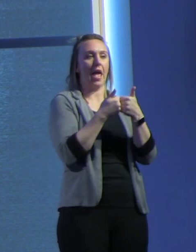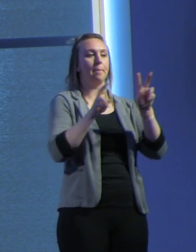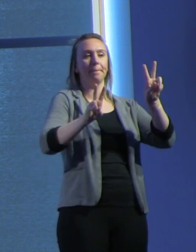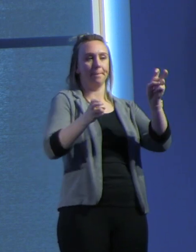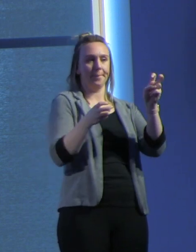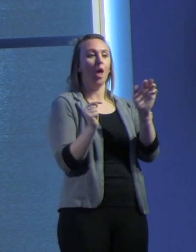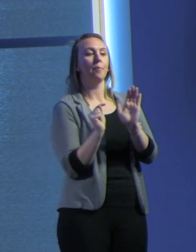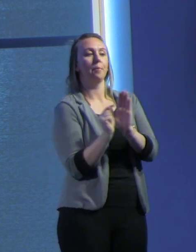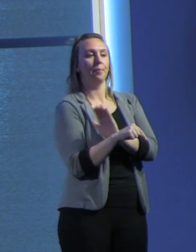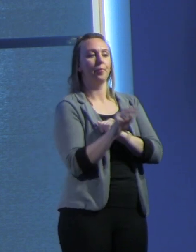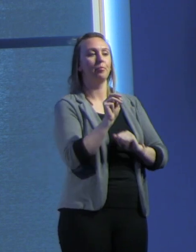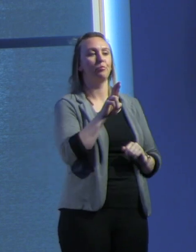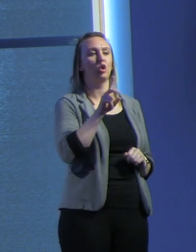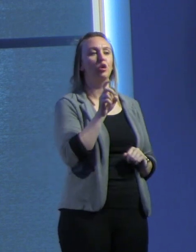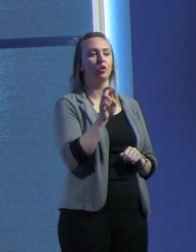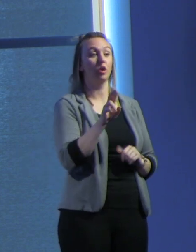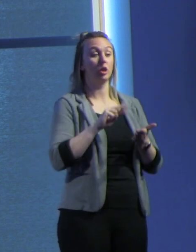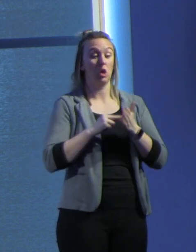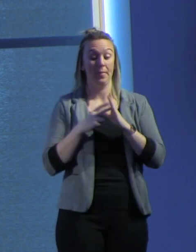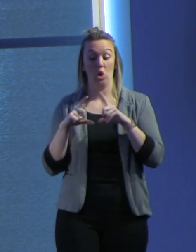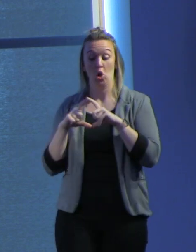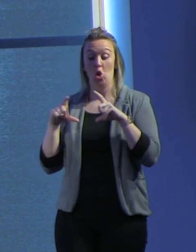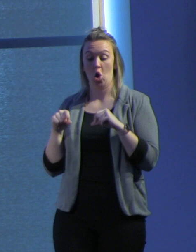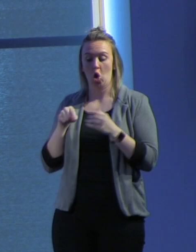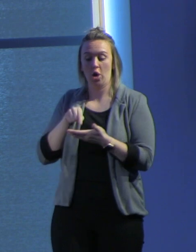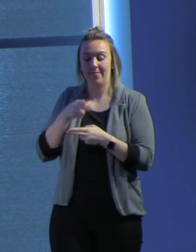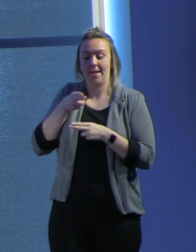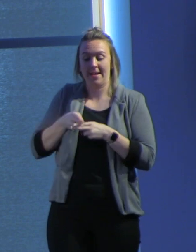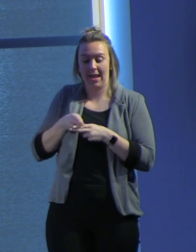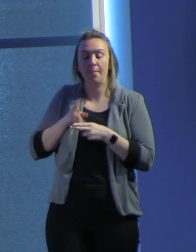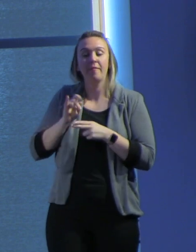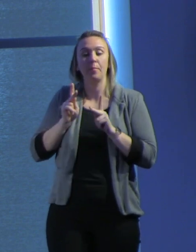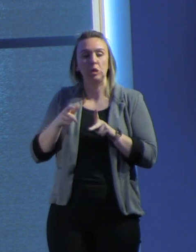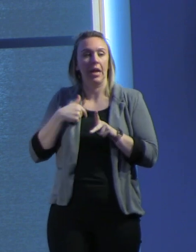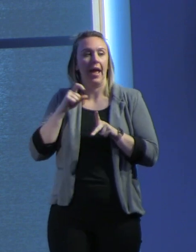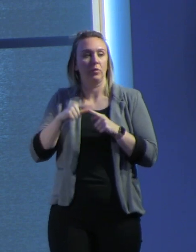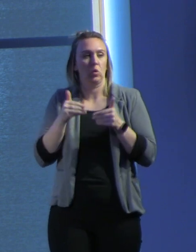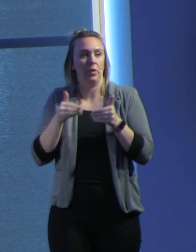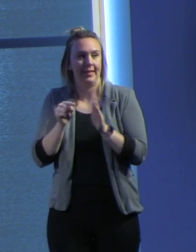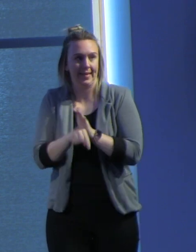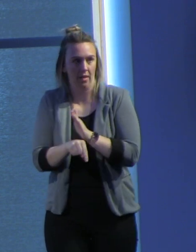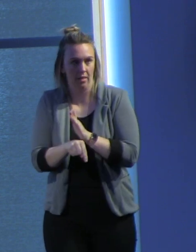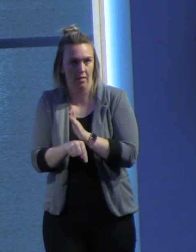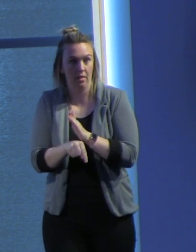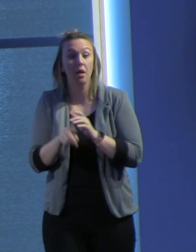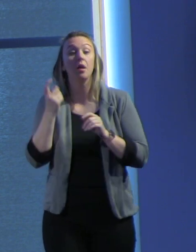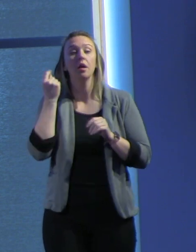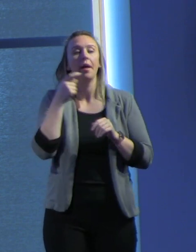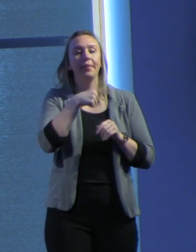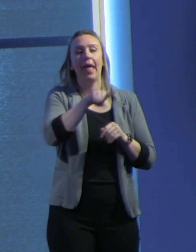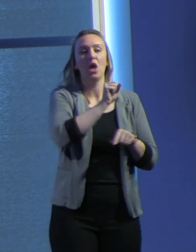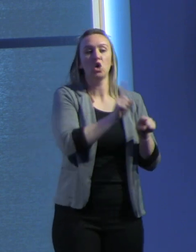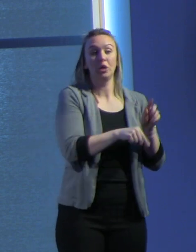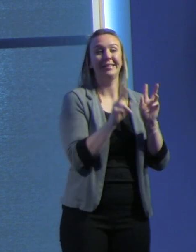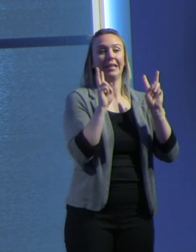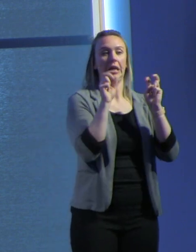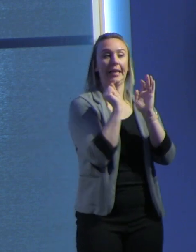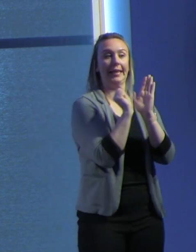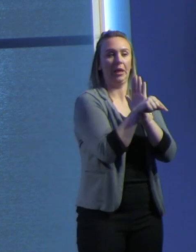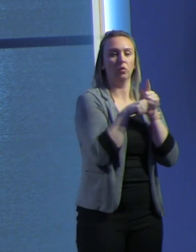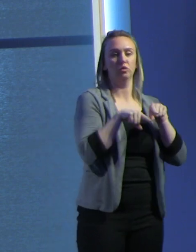got the card of the person you were supposed to kill, and they couldn't kill you in class,